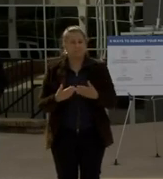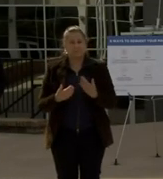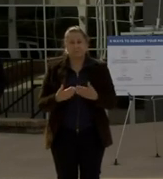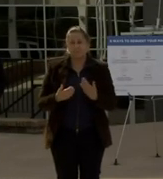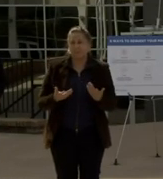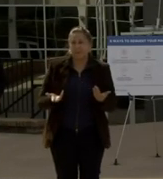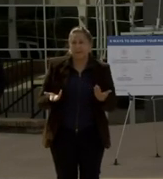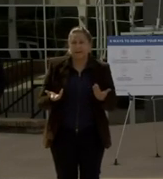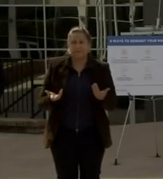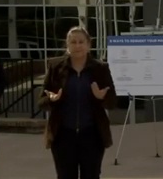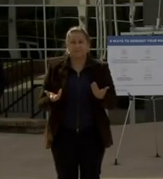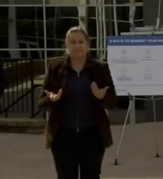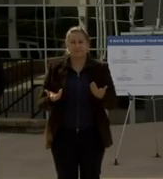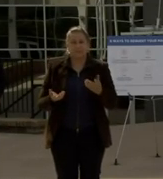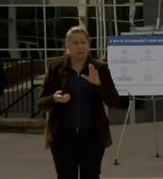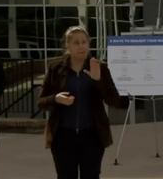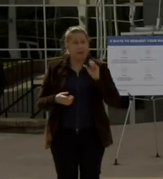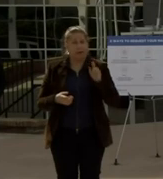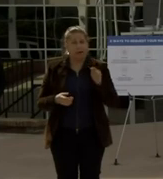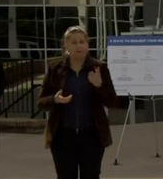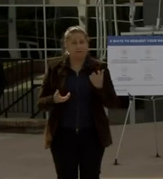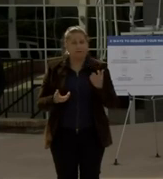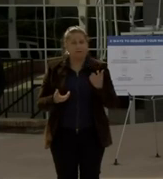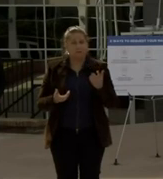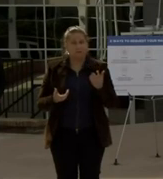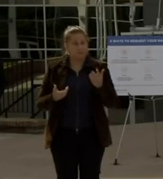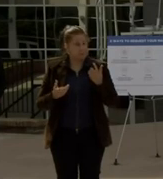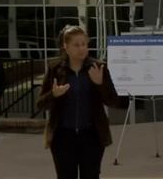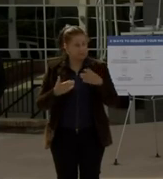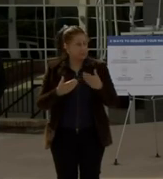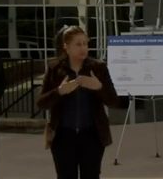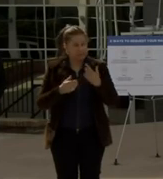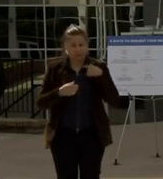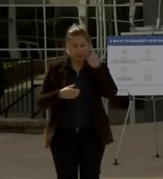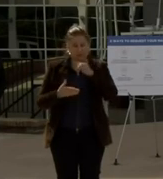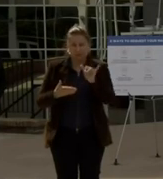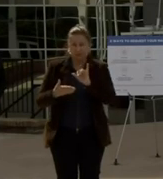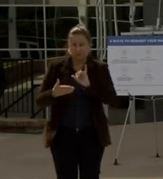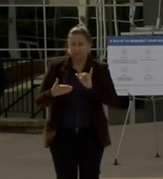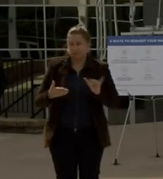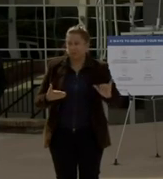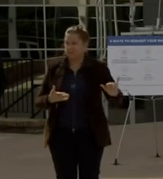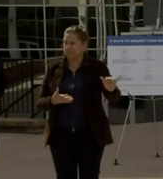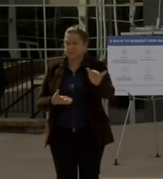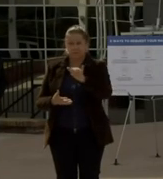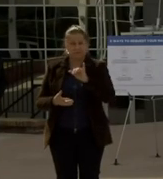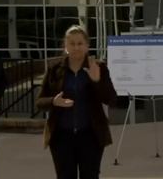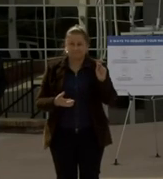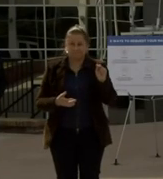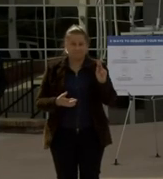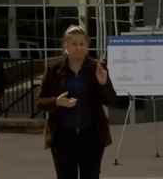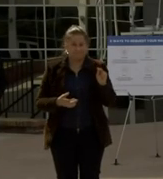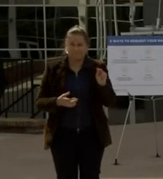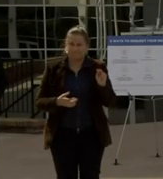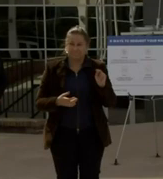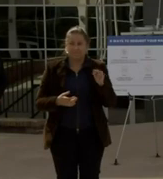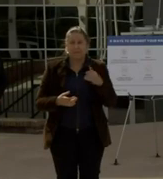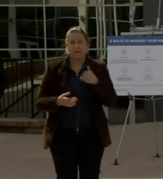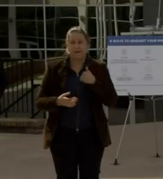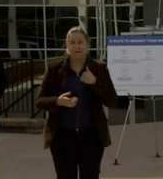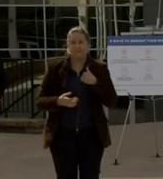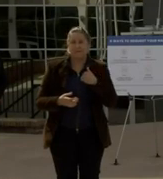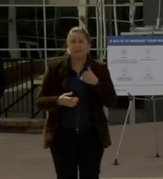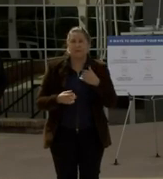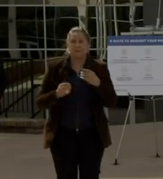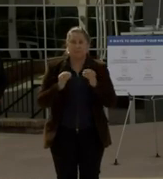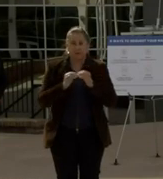same, the answer is that's not true. So, and we have over 460,000 voters in D.C., registered voters. And so having to